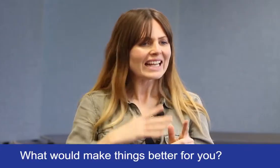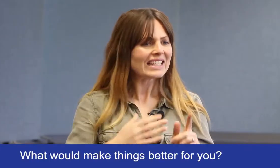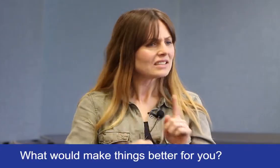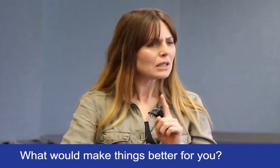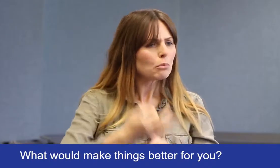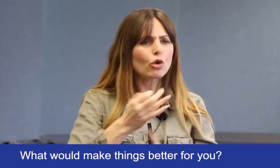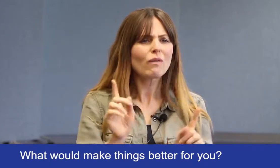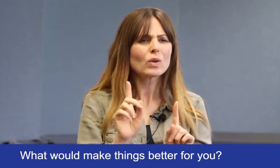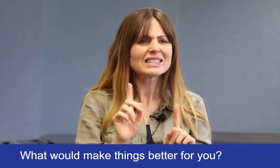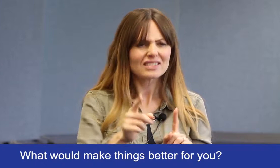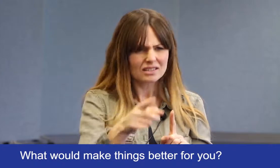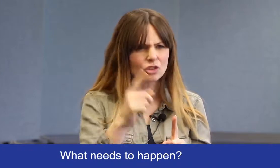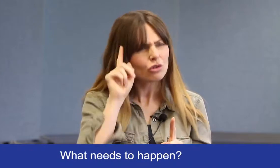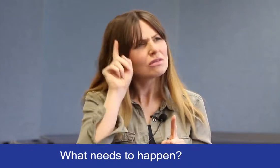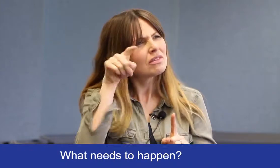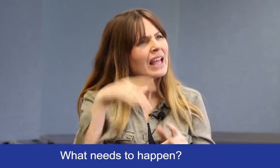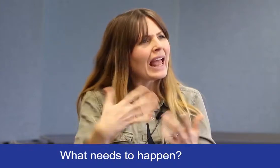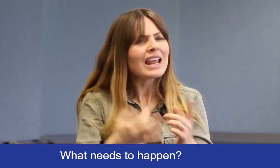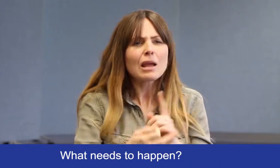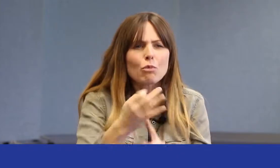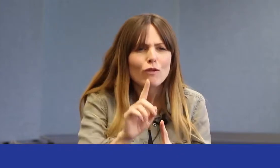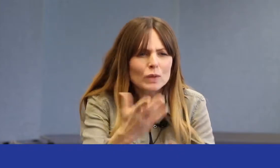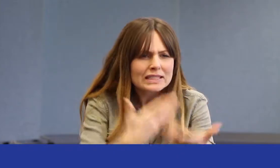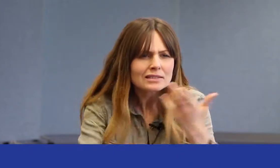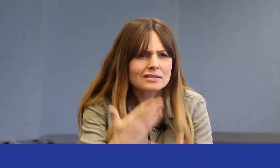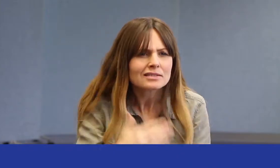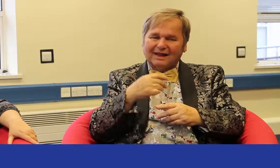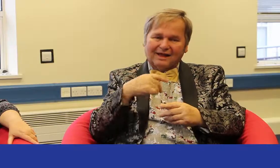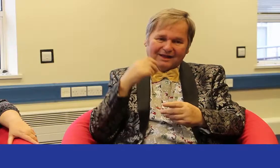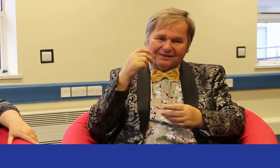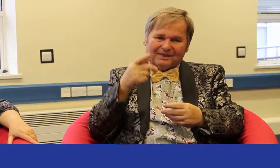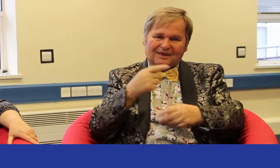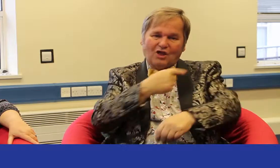What would make things better for you? What needs to happen?